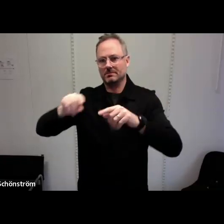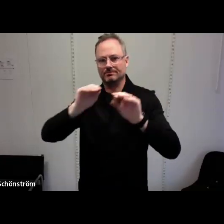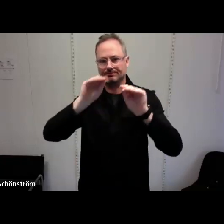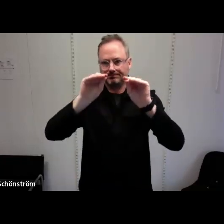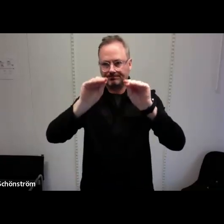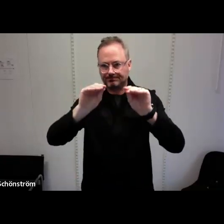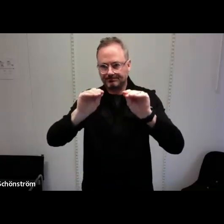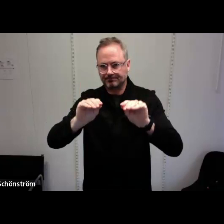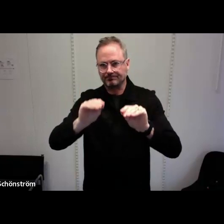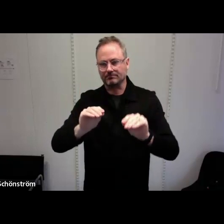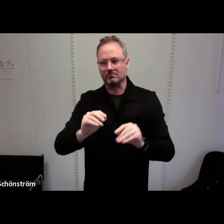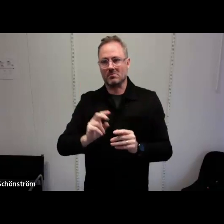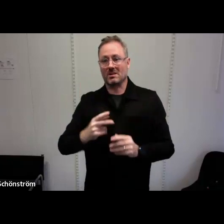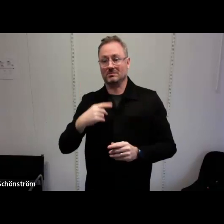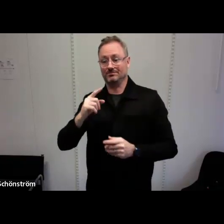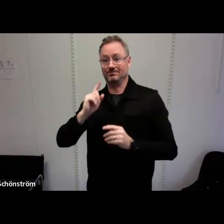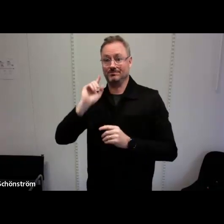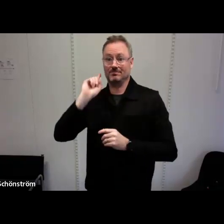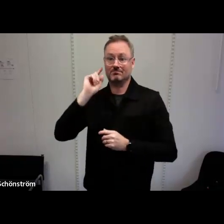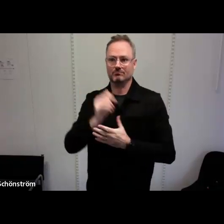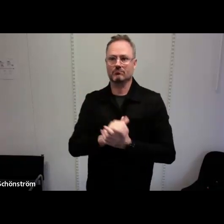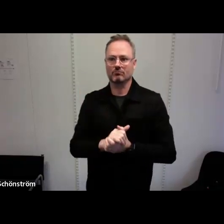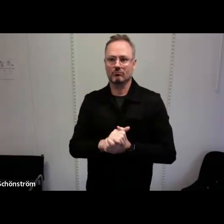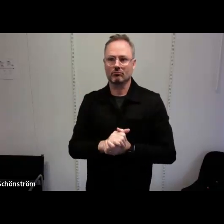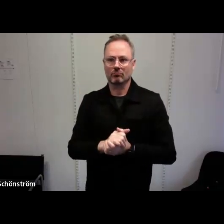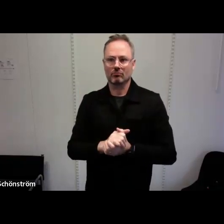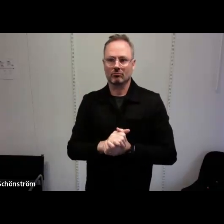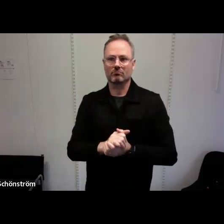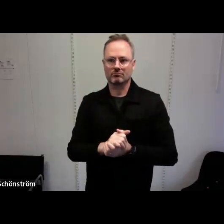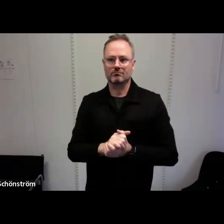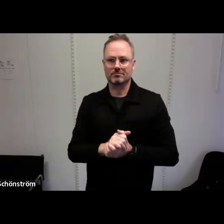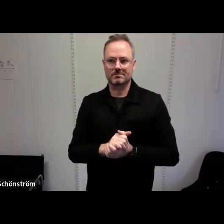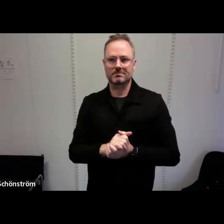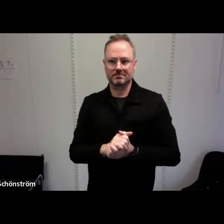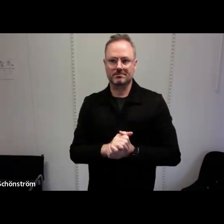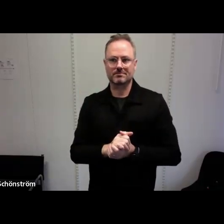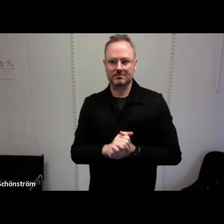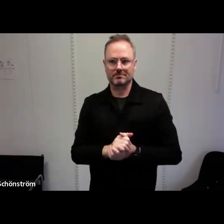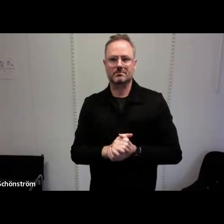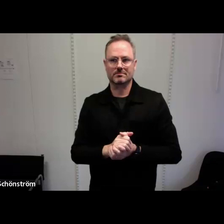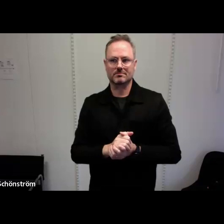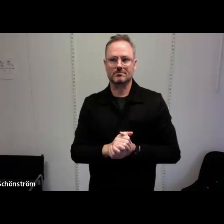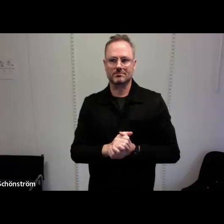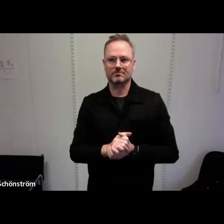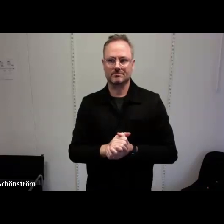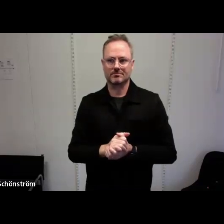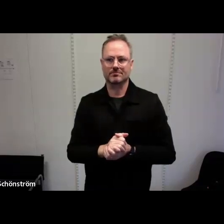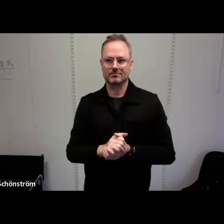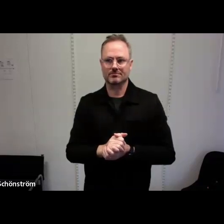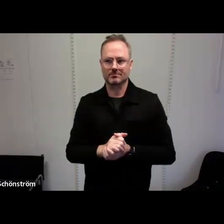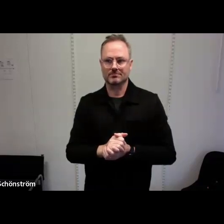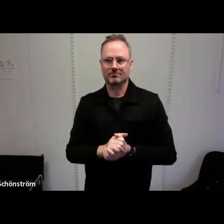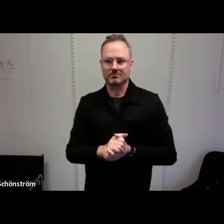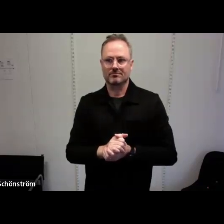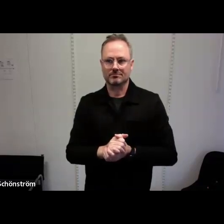are like this, then we say, okay, we're going to accept that variation as and give the mark a 1 rather